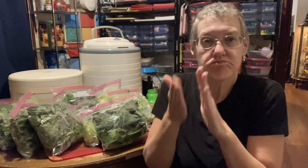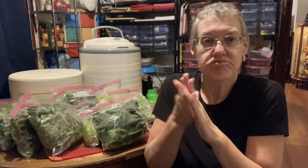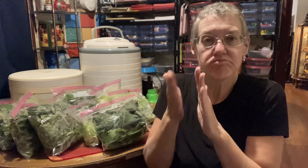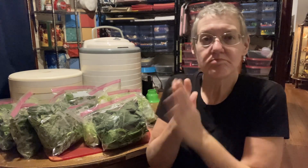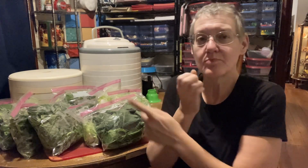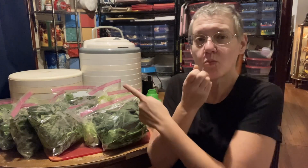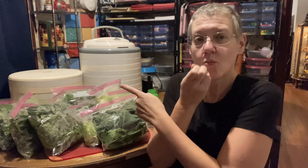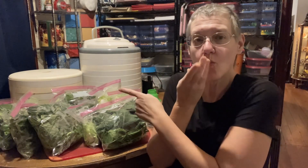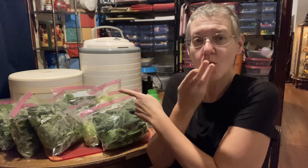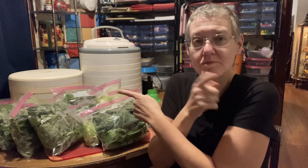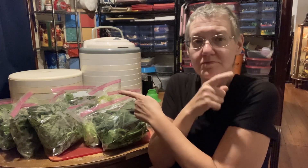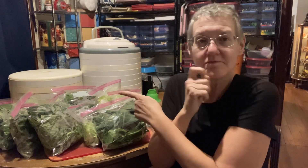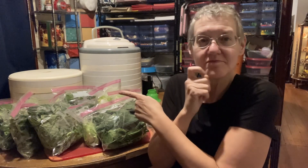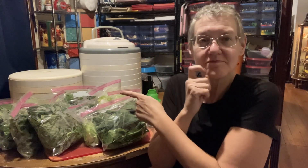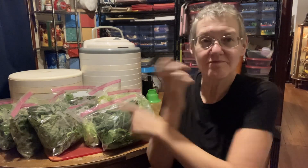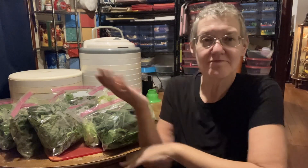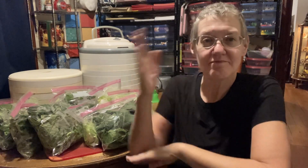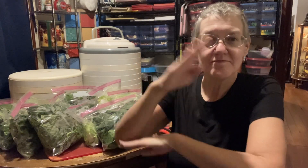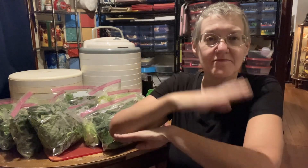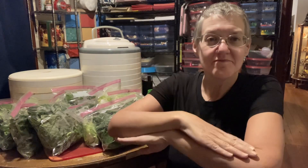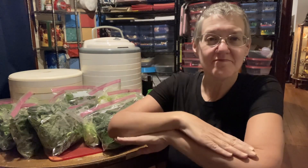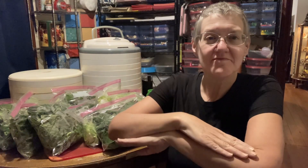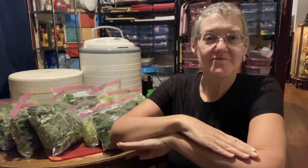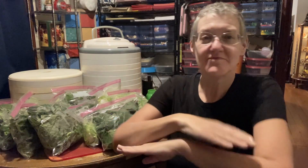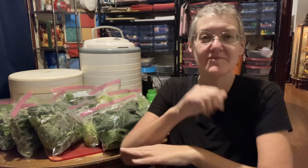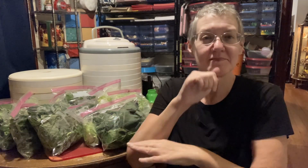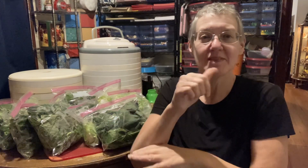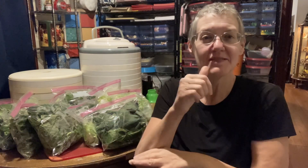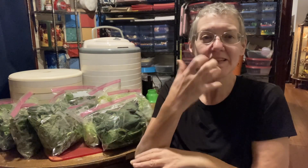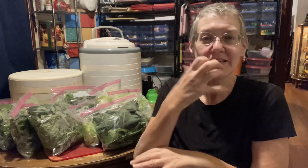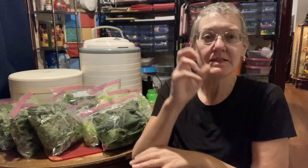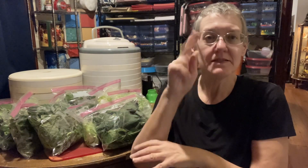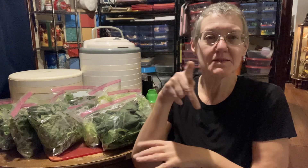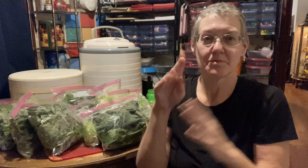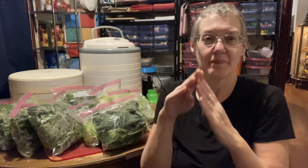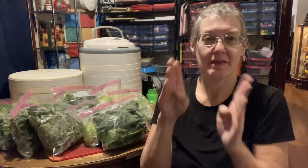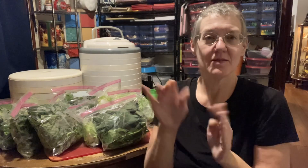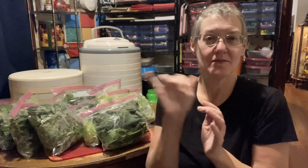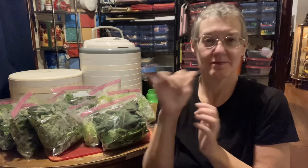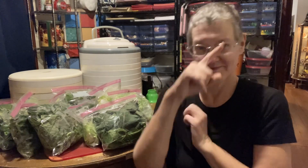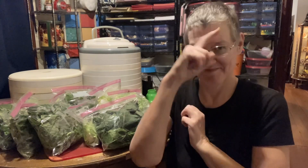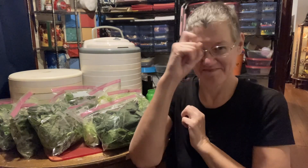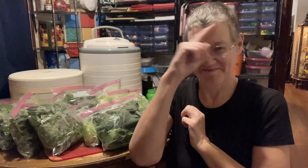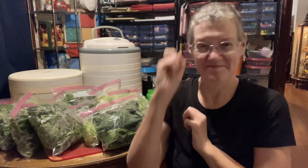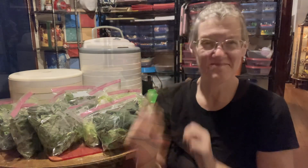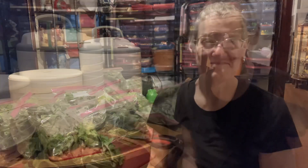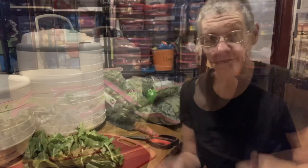It's a perfect time of year to do it, winter, because these warm dehydrators don't heat up the house like in the